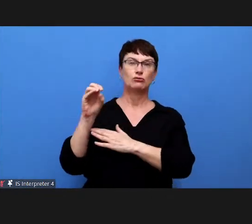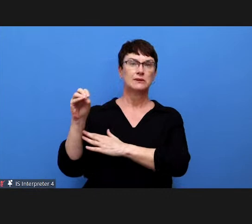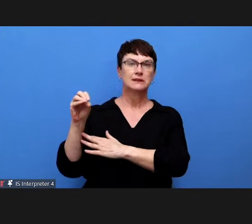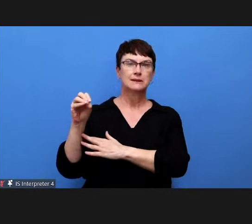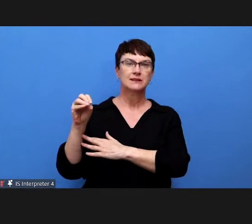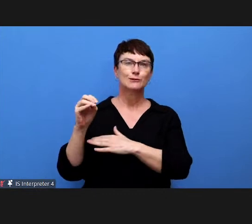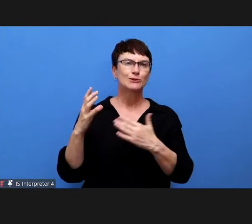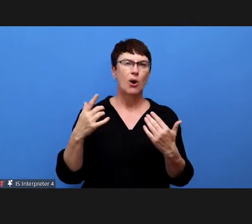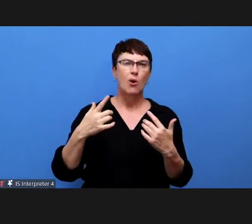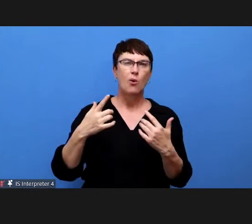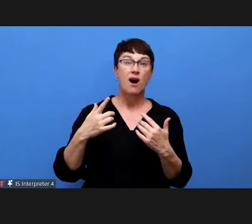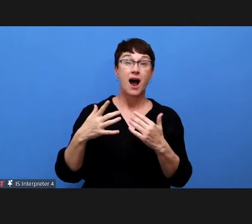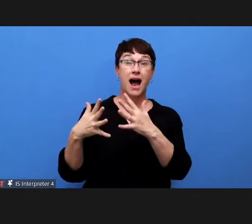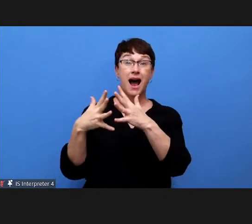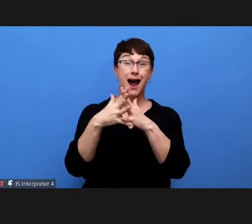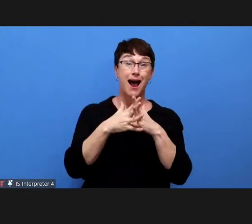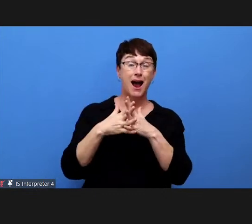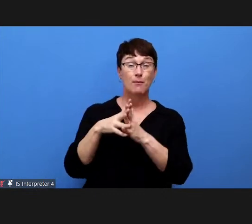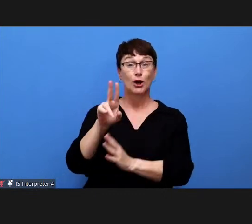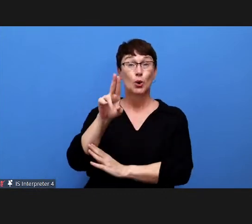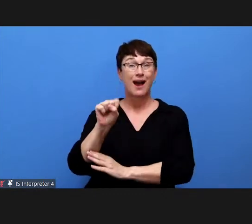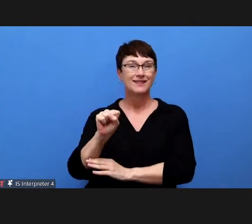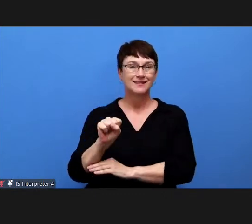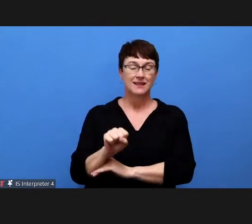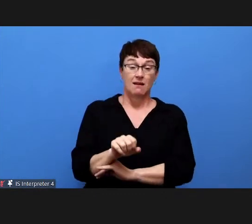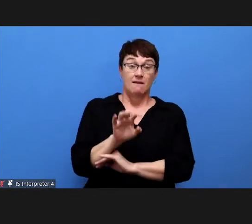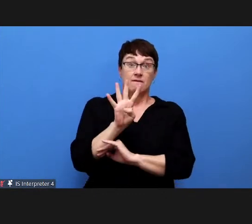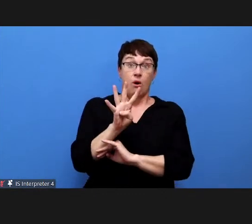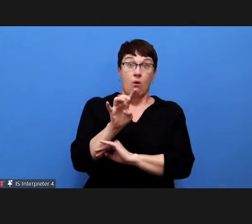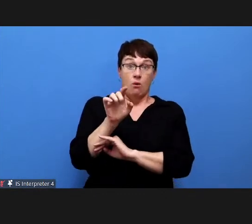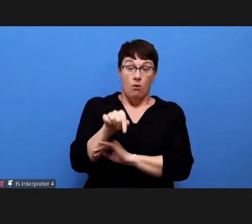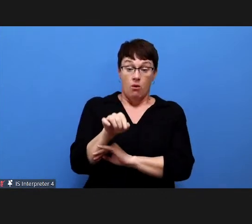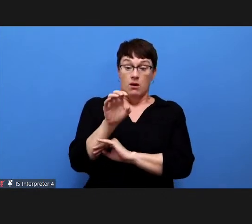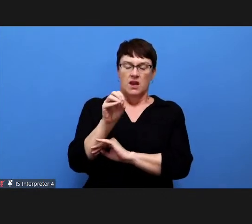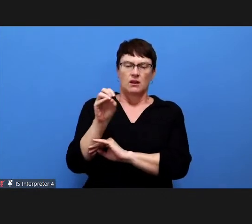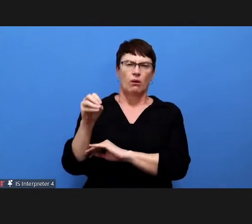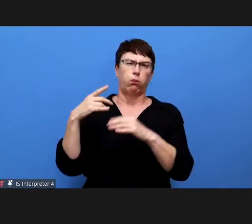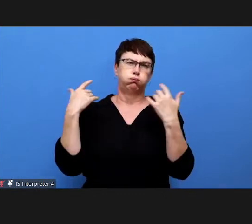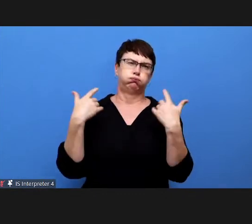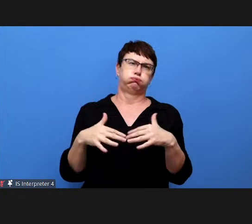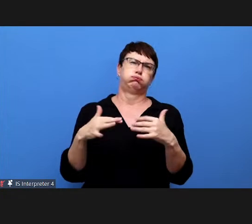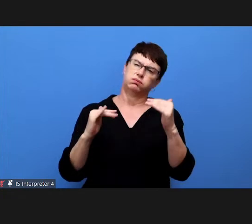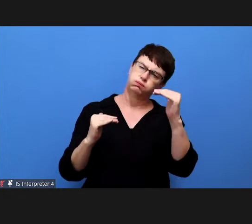to build capacity on the use of such new techniques and